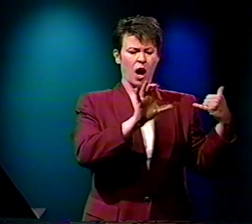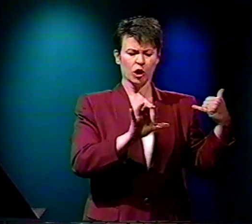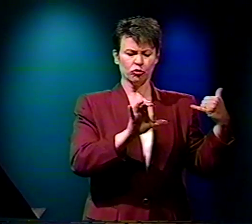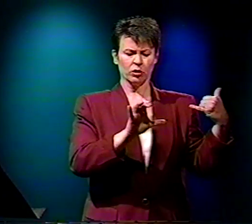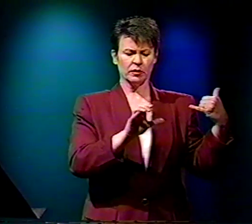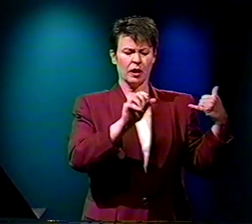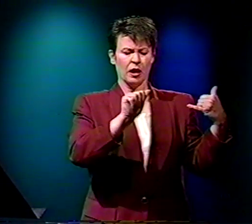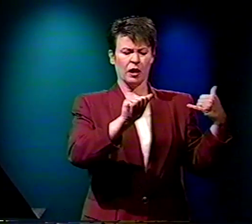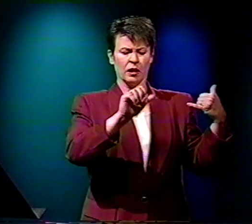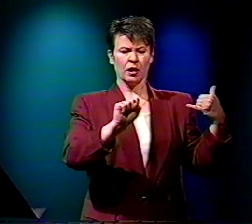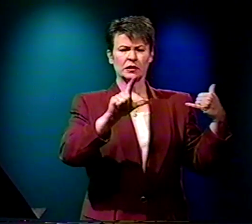dial